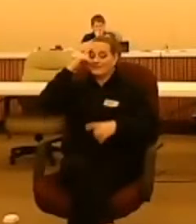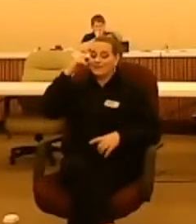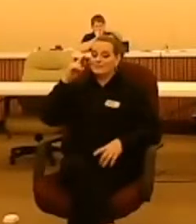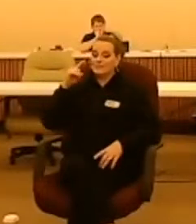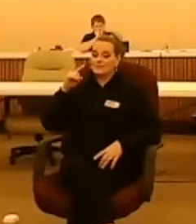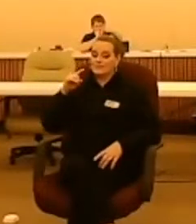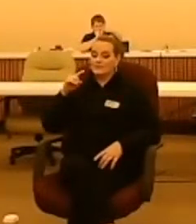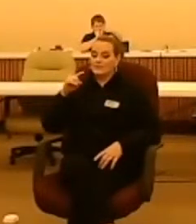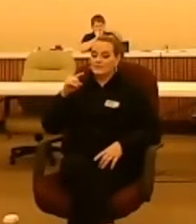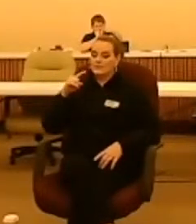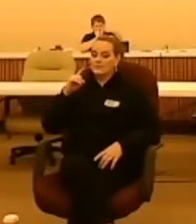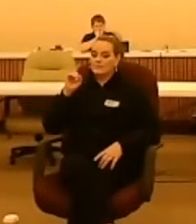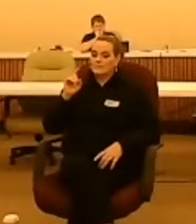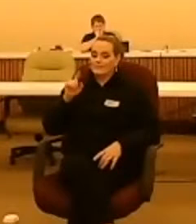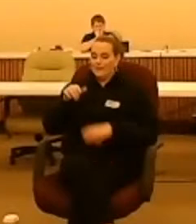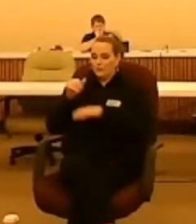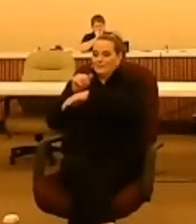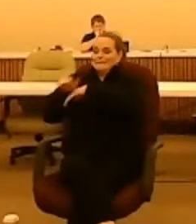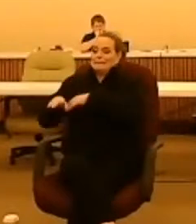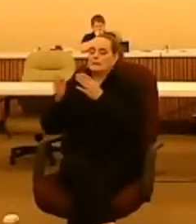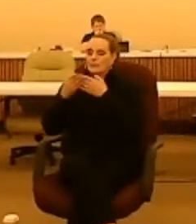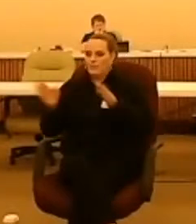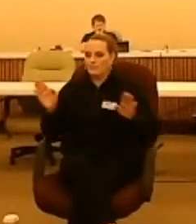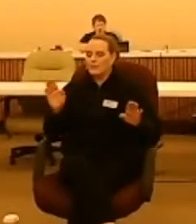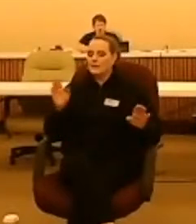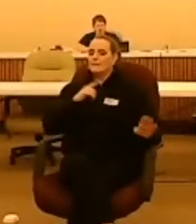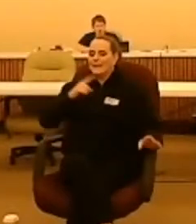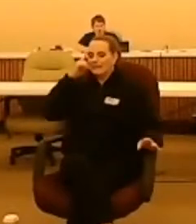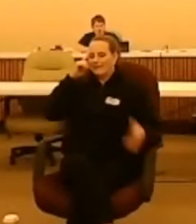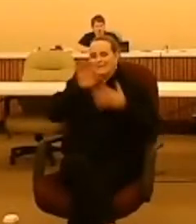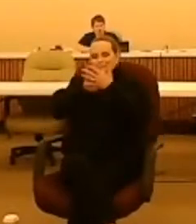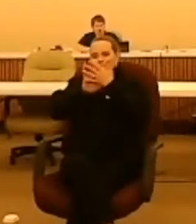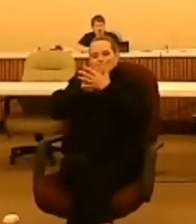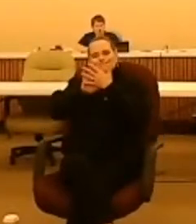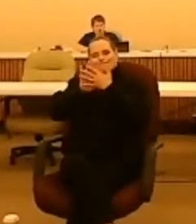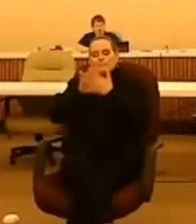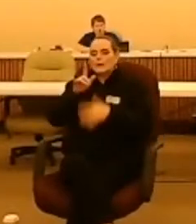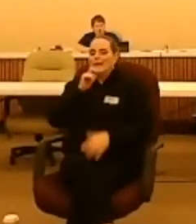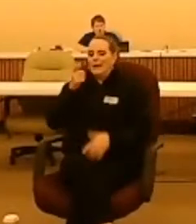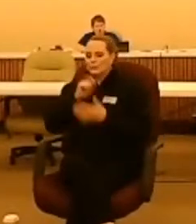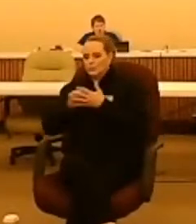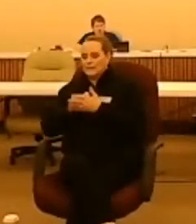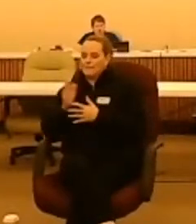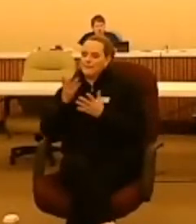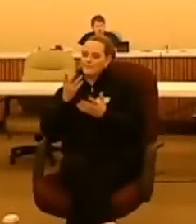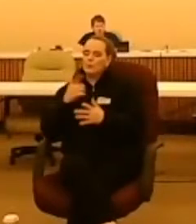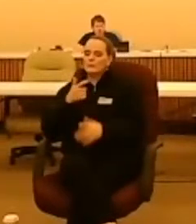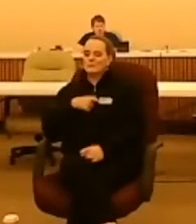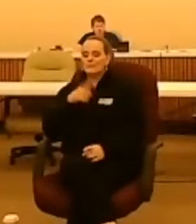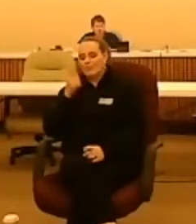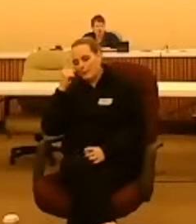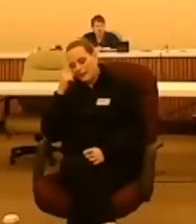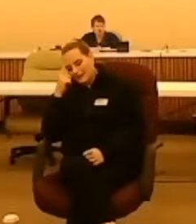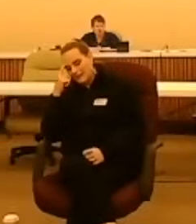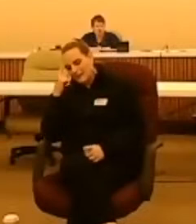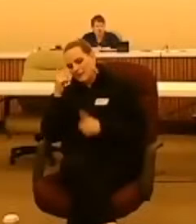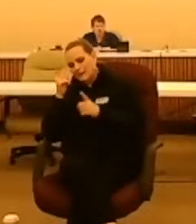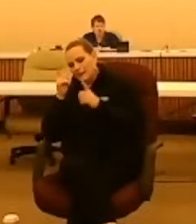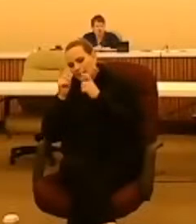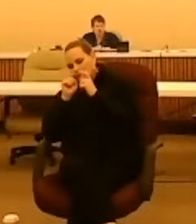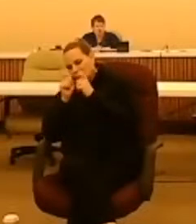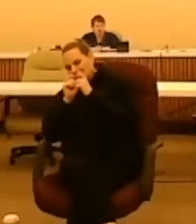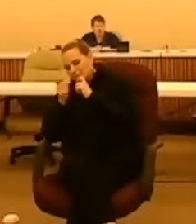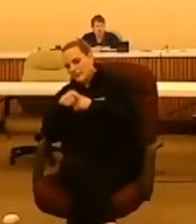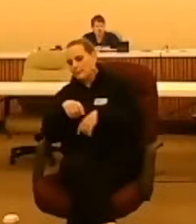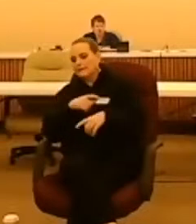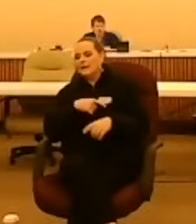in the public arena. And I think that's a little bit ambiguous as written, and we might want to consider. I'm going to let Bob answer